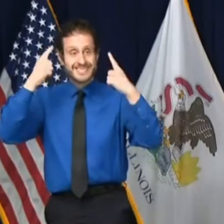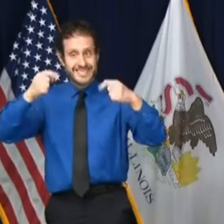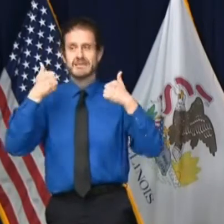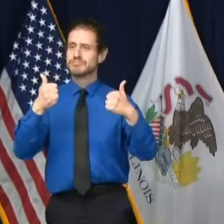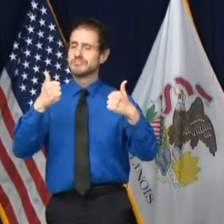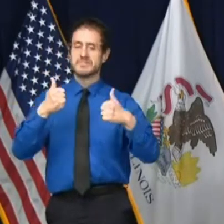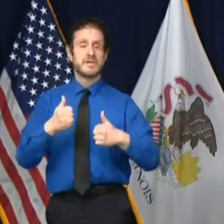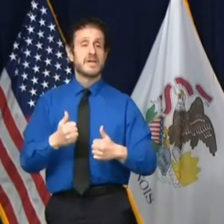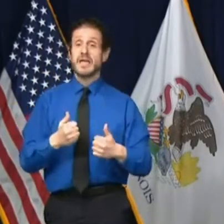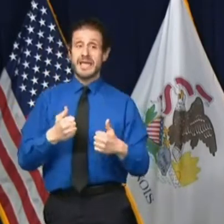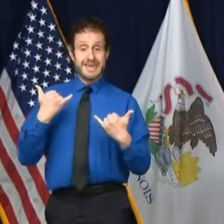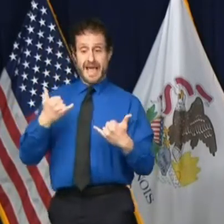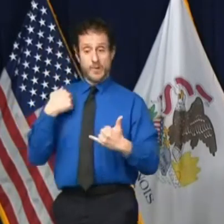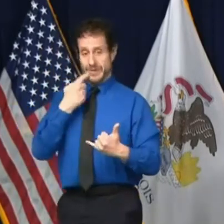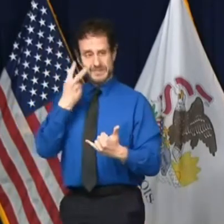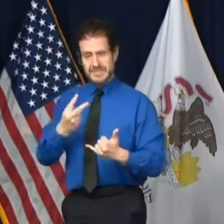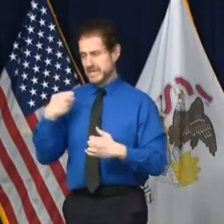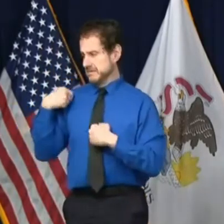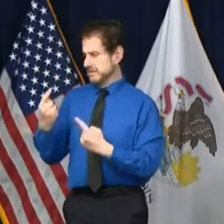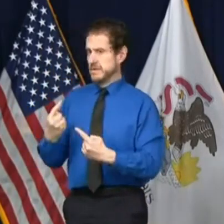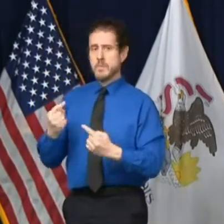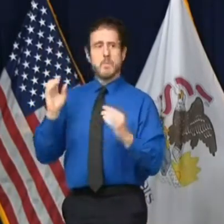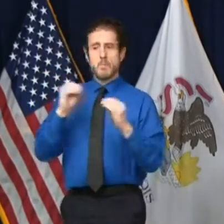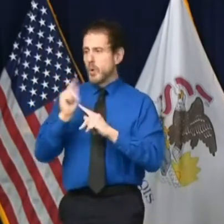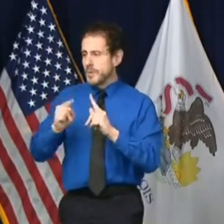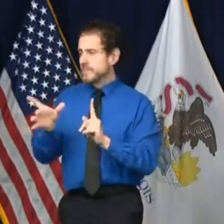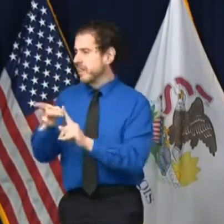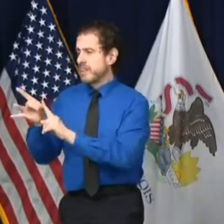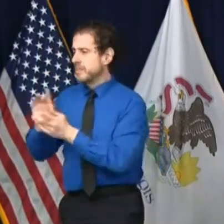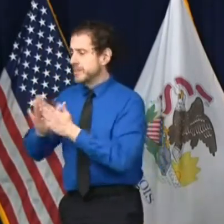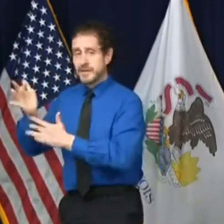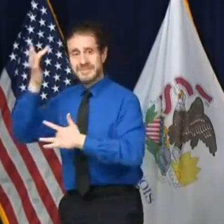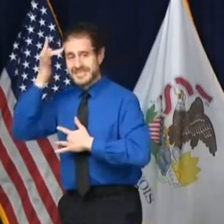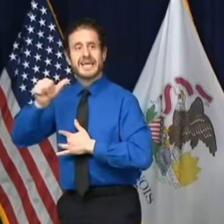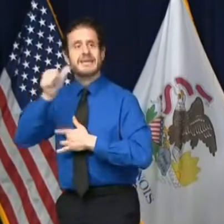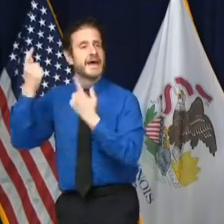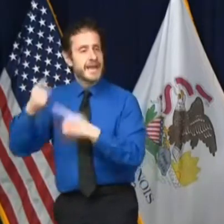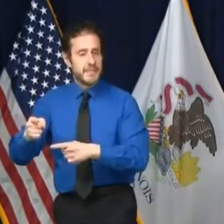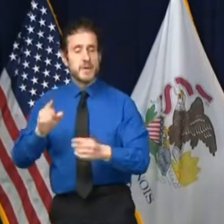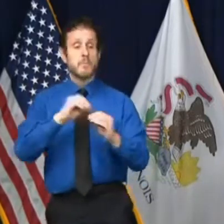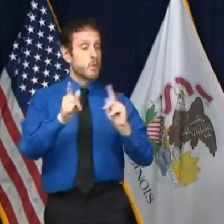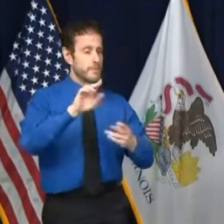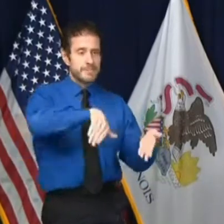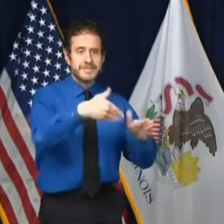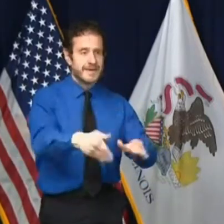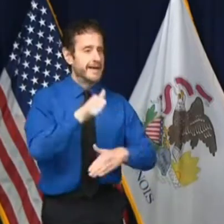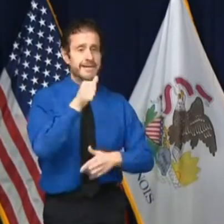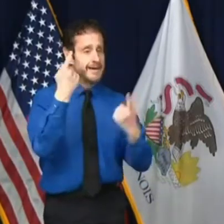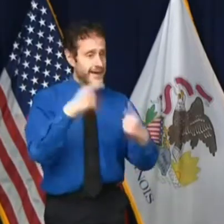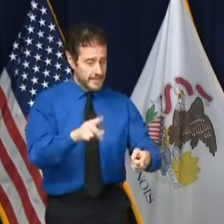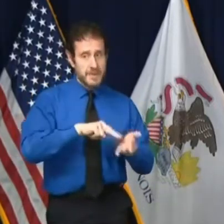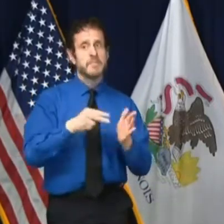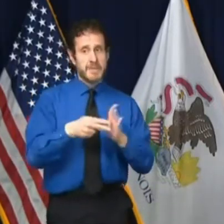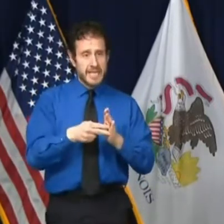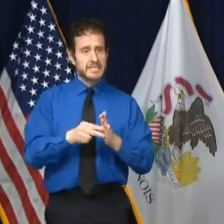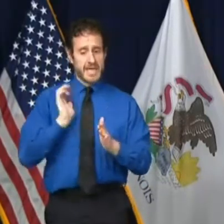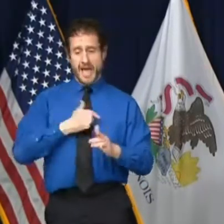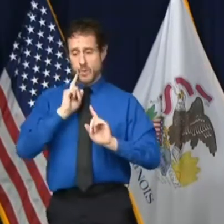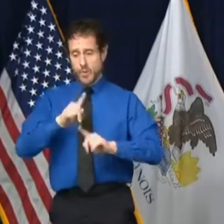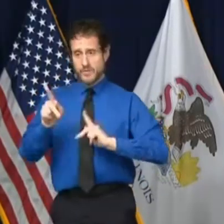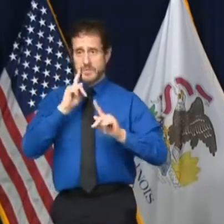didn't get sick and a lot of people didn't die. And so that's what it means that we have,